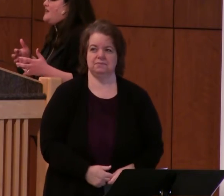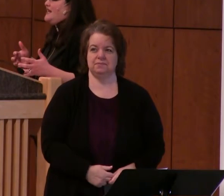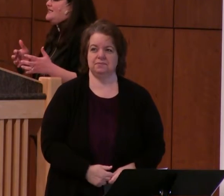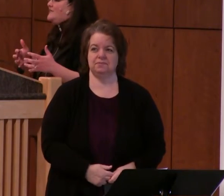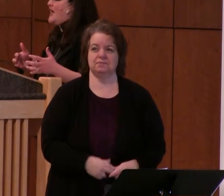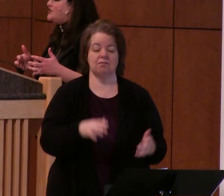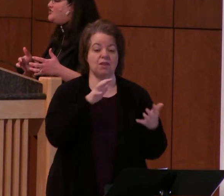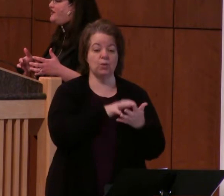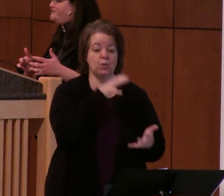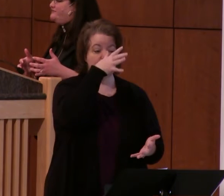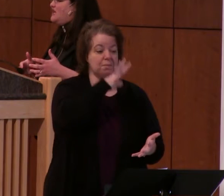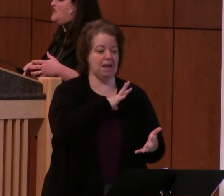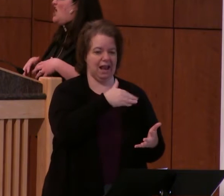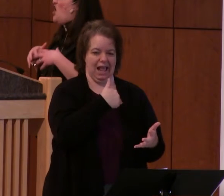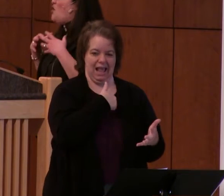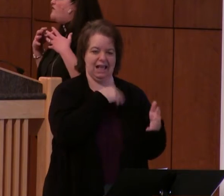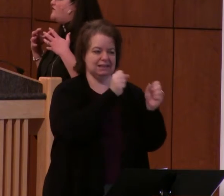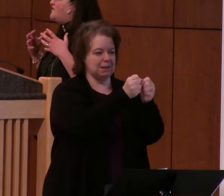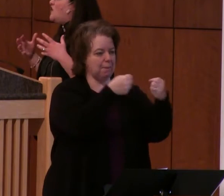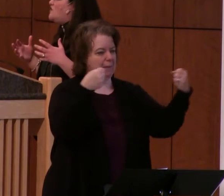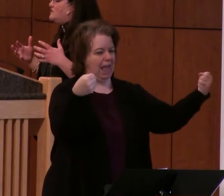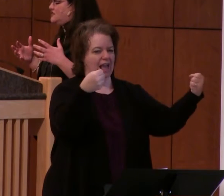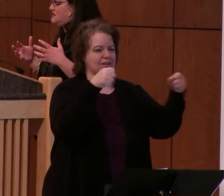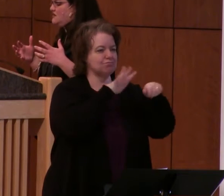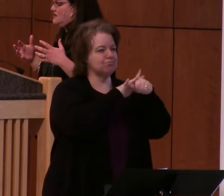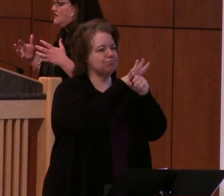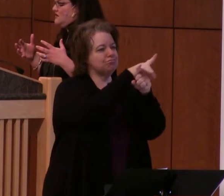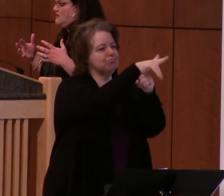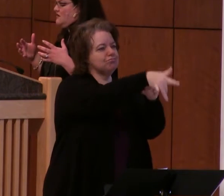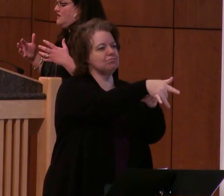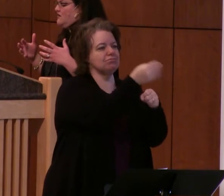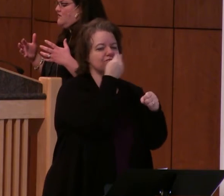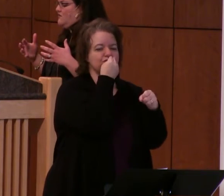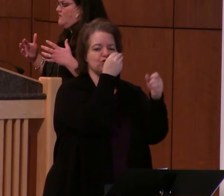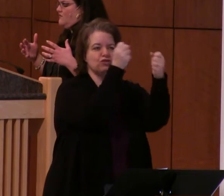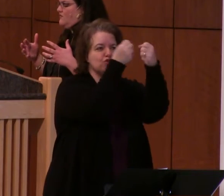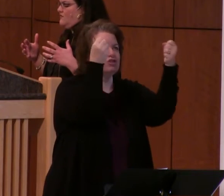The rich man has a pantry that overflows.